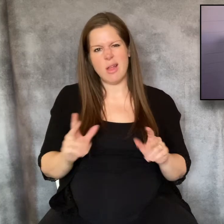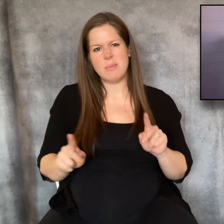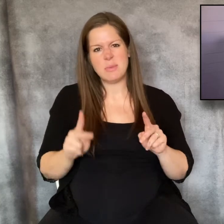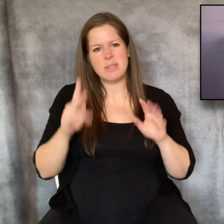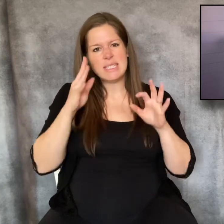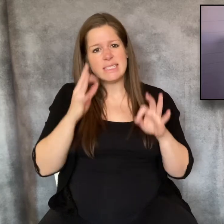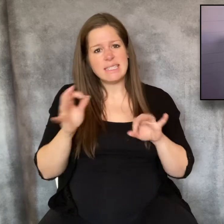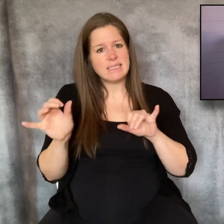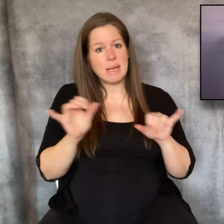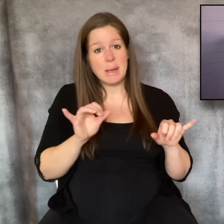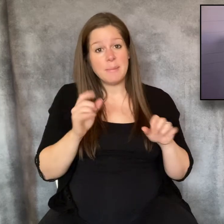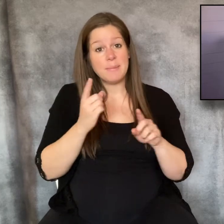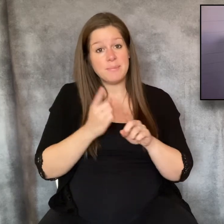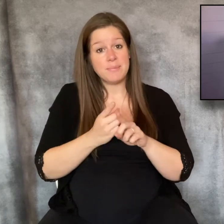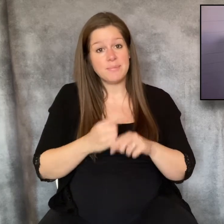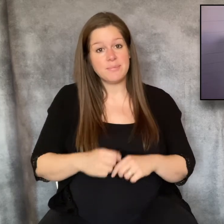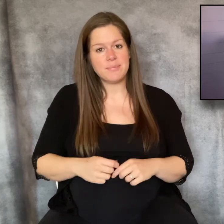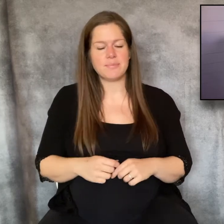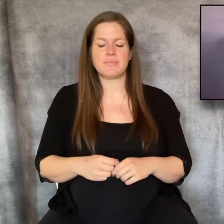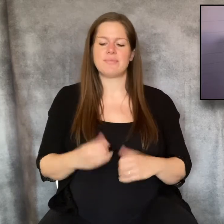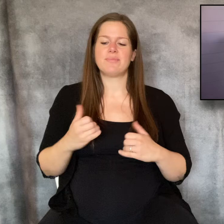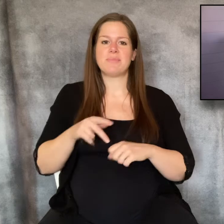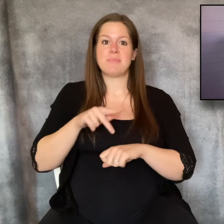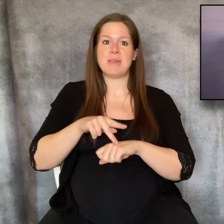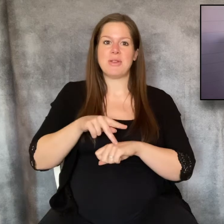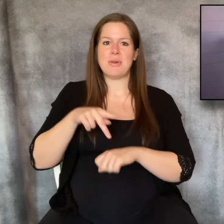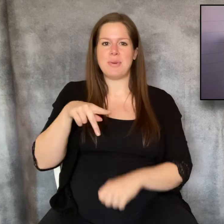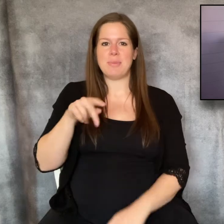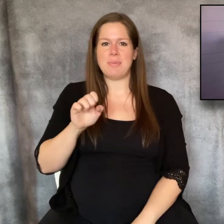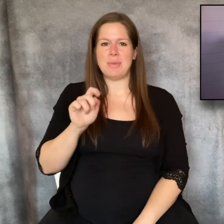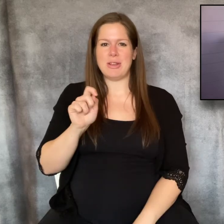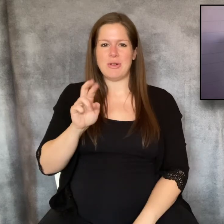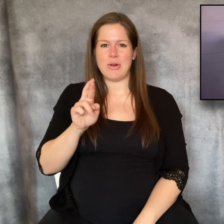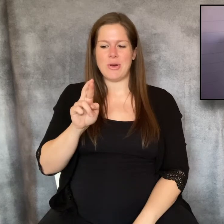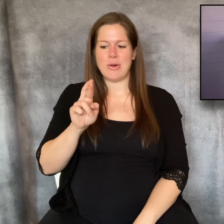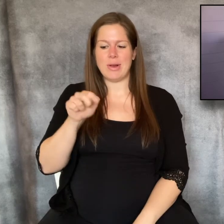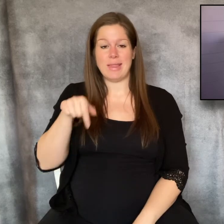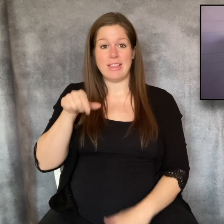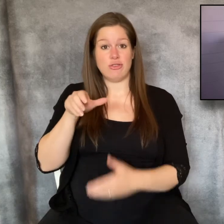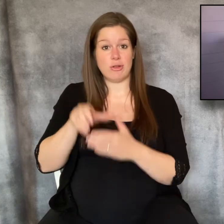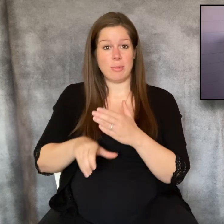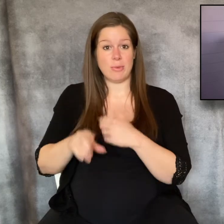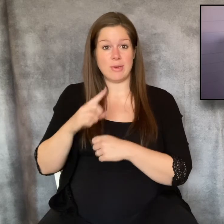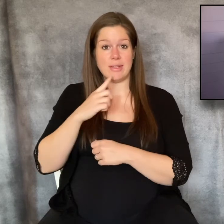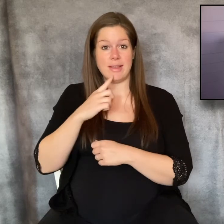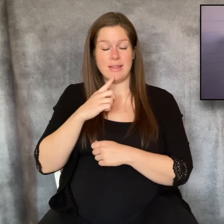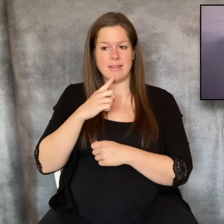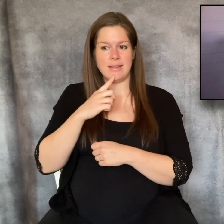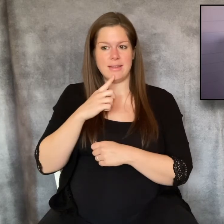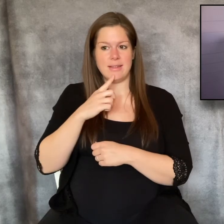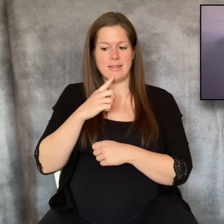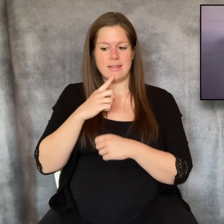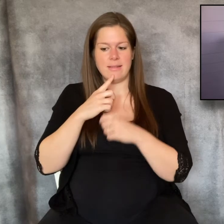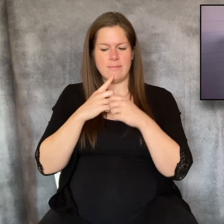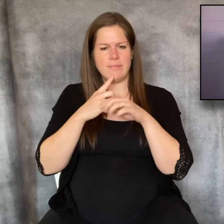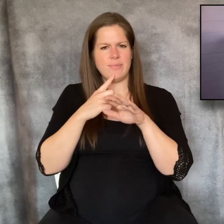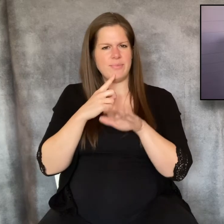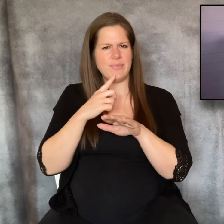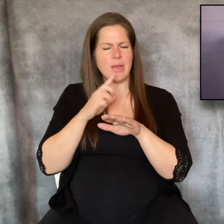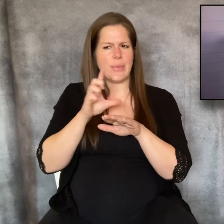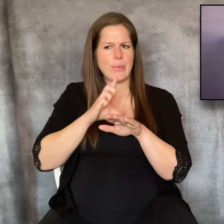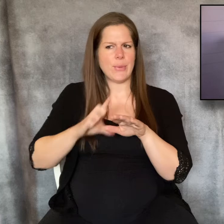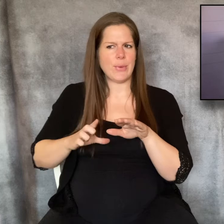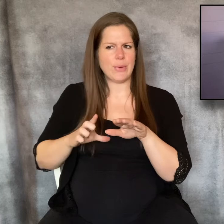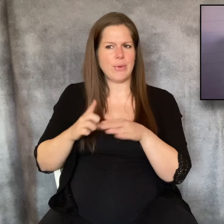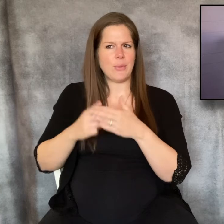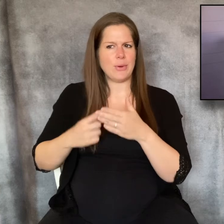And then Peter says, it's always Peter, right? And then Peter says, Lord, what do we get?